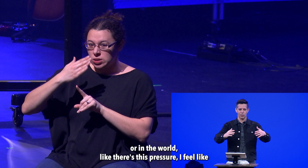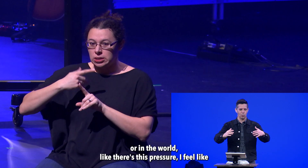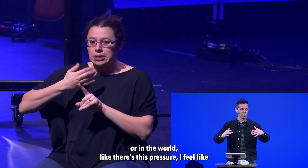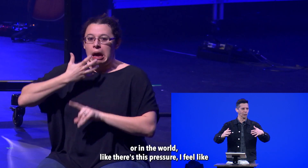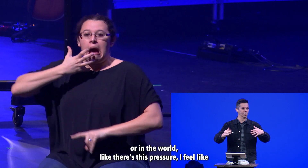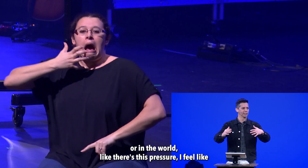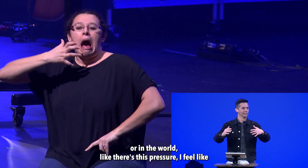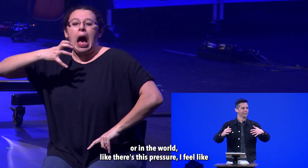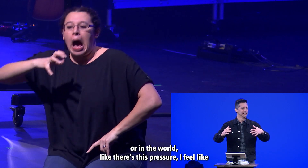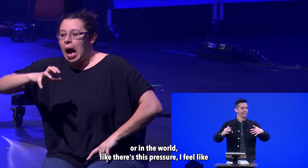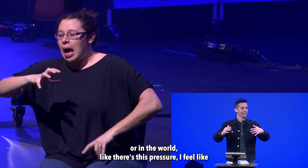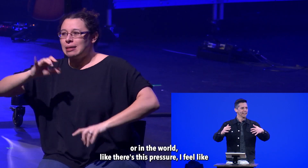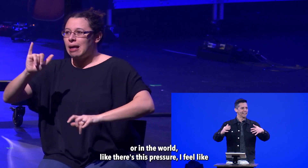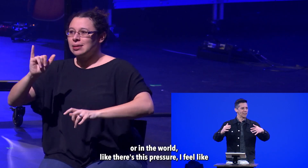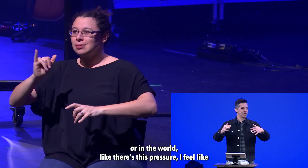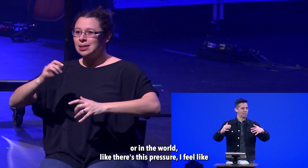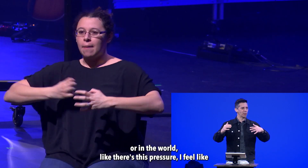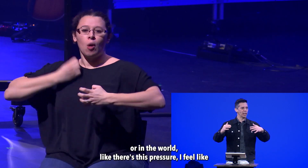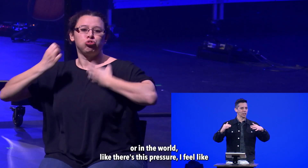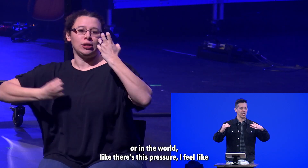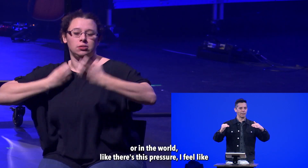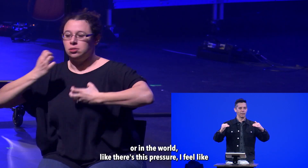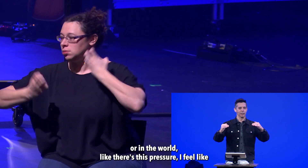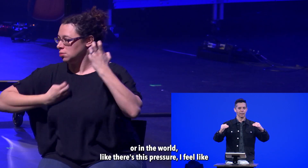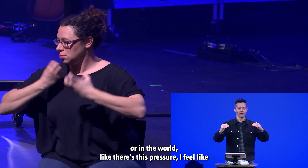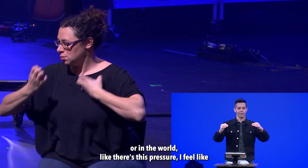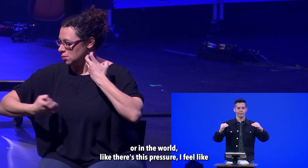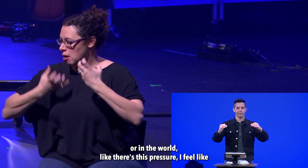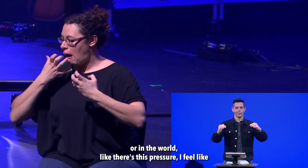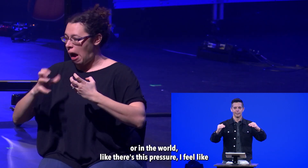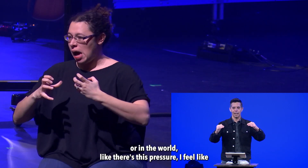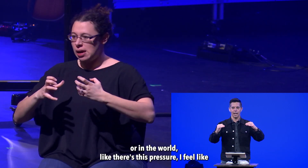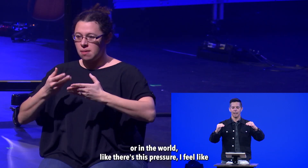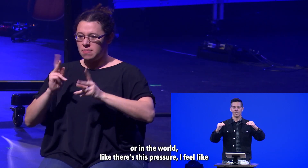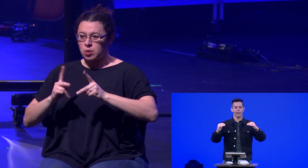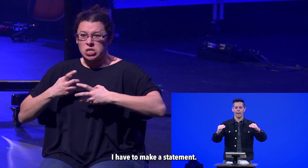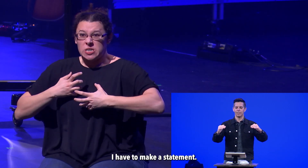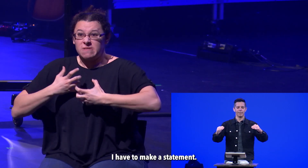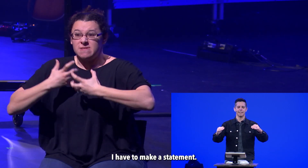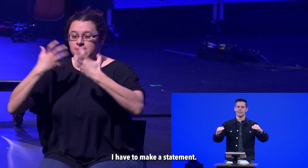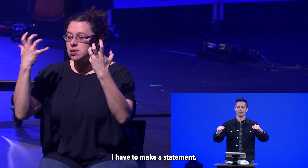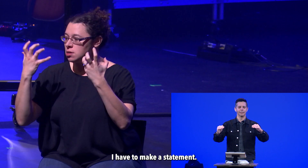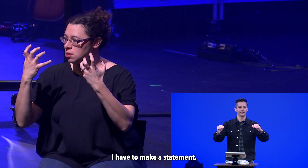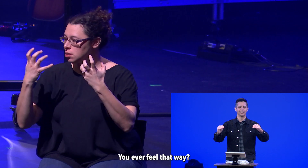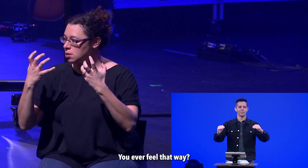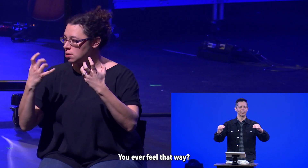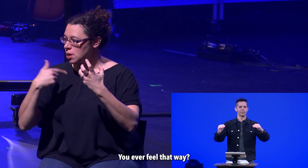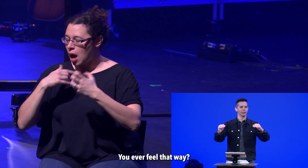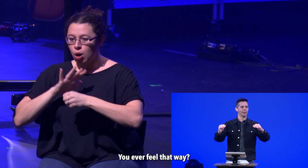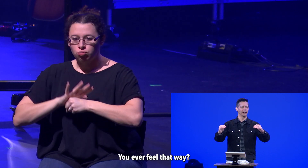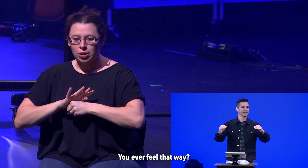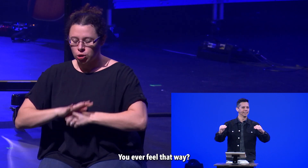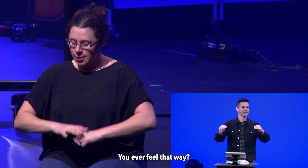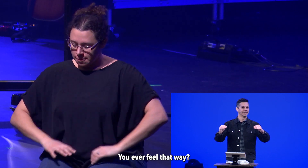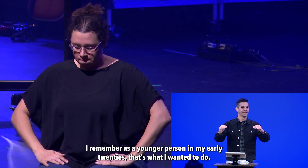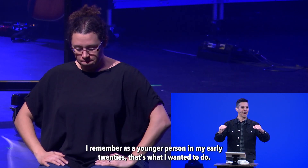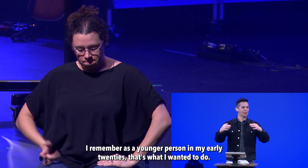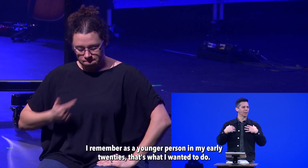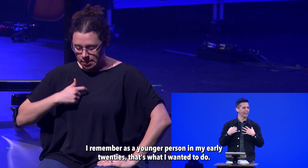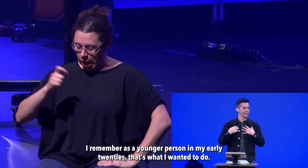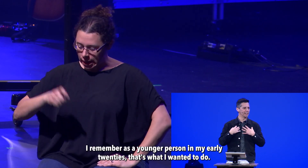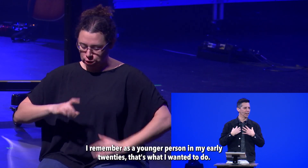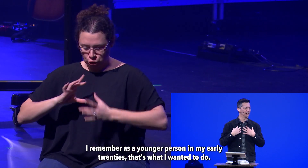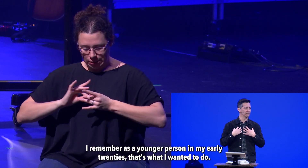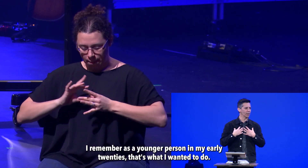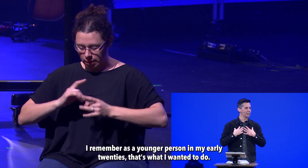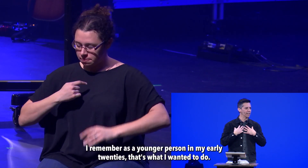or in the world, like there's this pressure I feel of like, I have to make a statement. Anybody ever feel that way? I remember